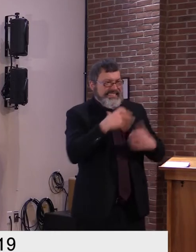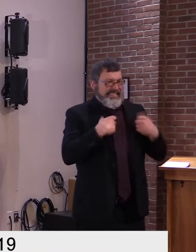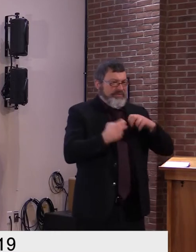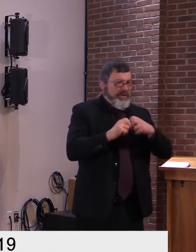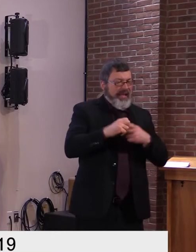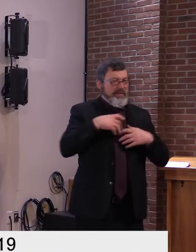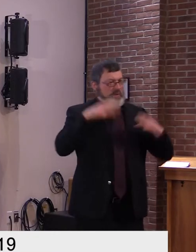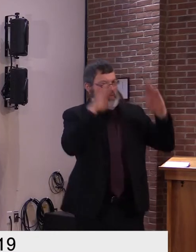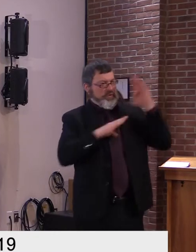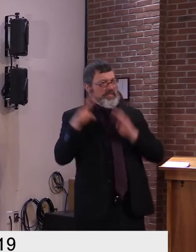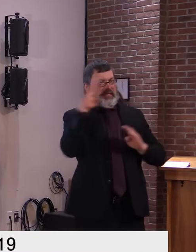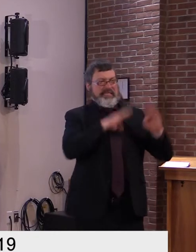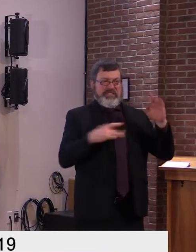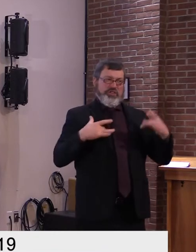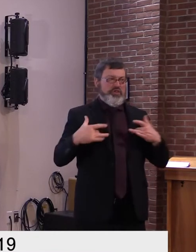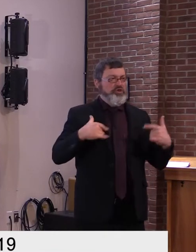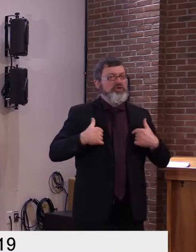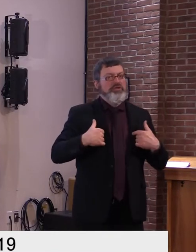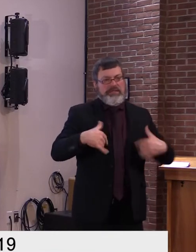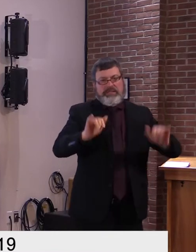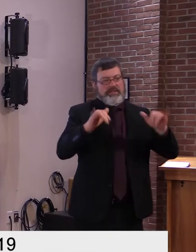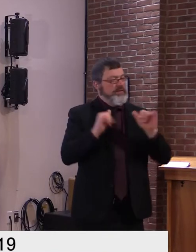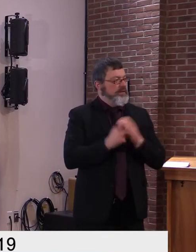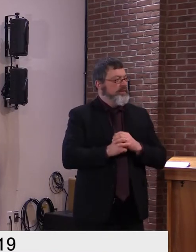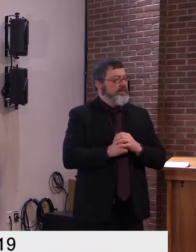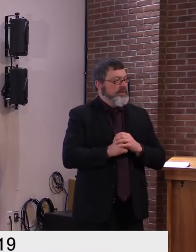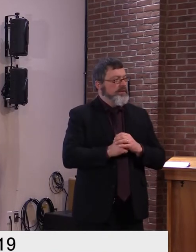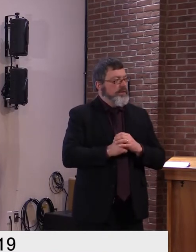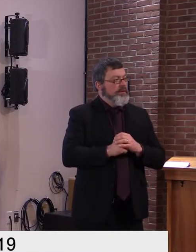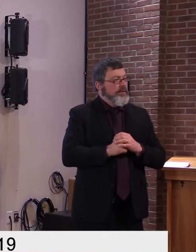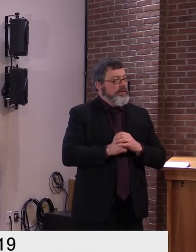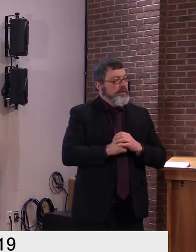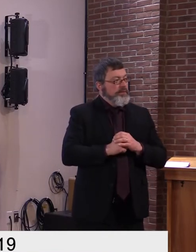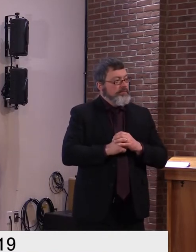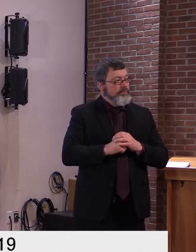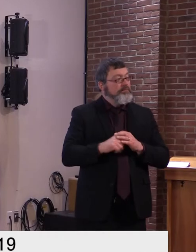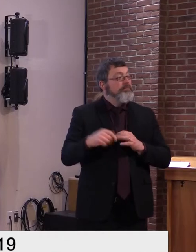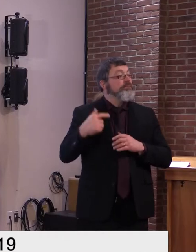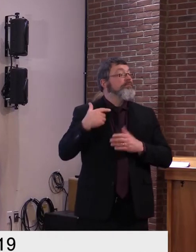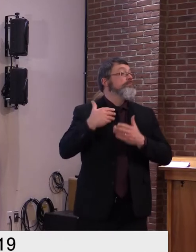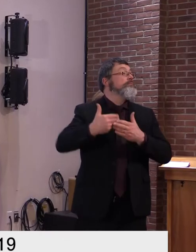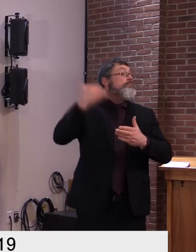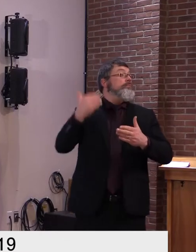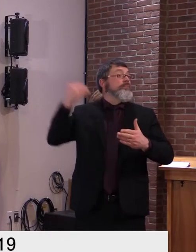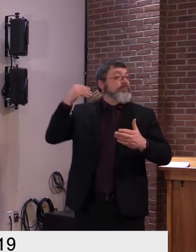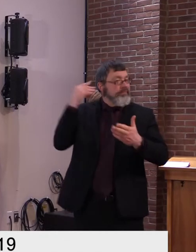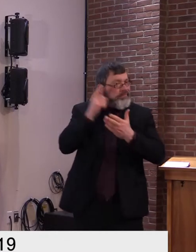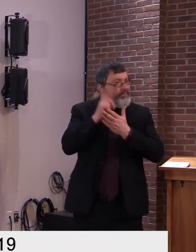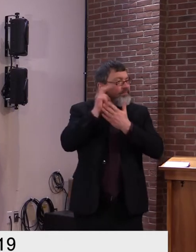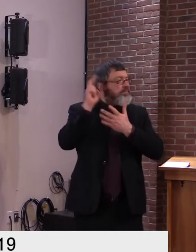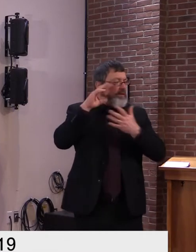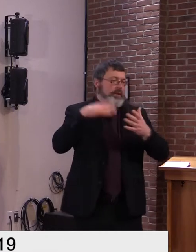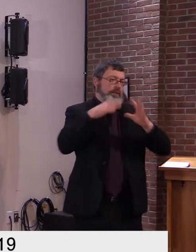press conferences discussing this grouping. I'm not going to spend a lot of time today, just wanted to give you the updated numbers.